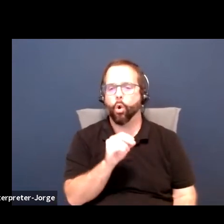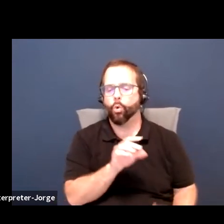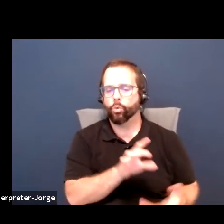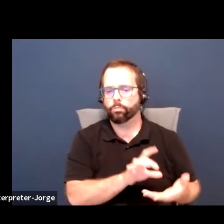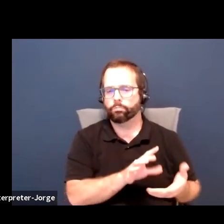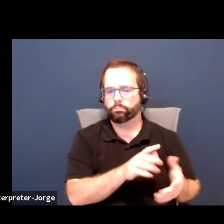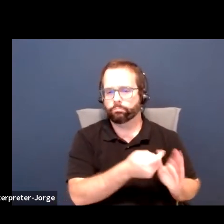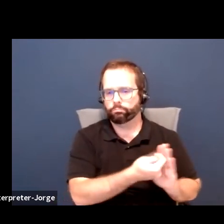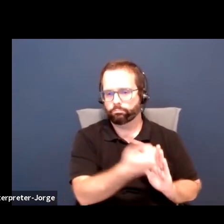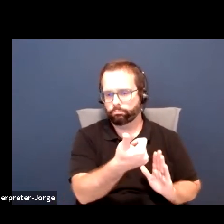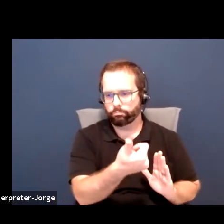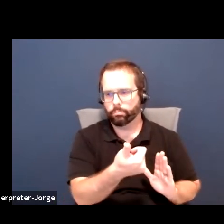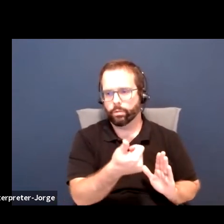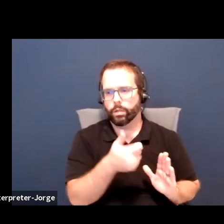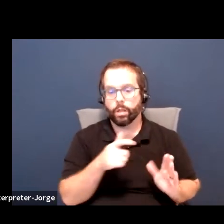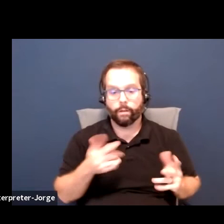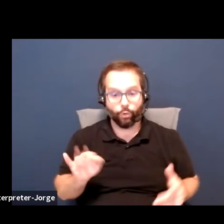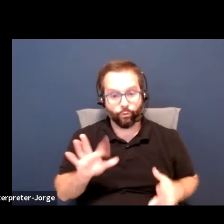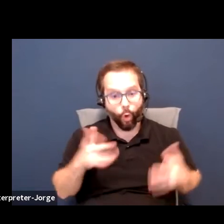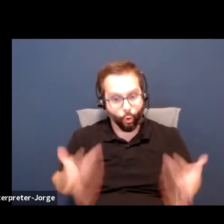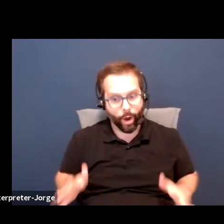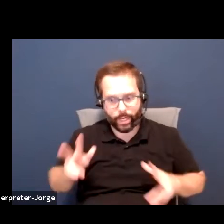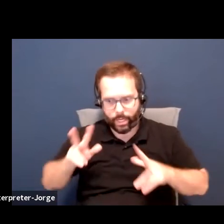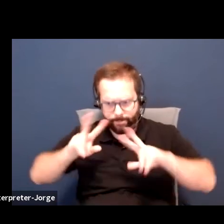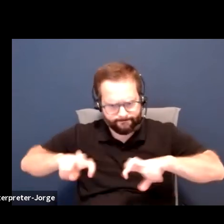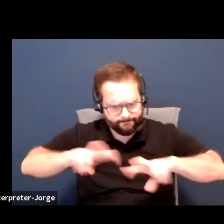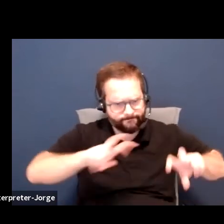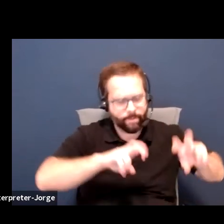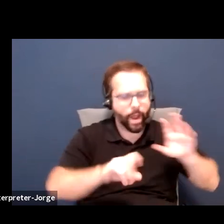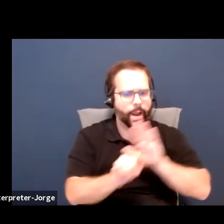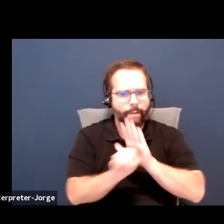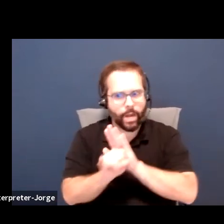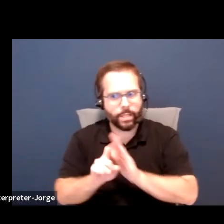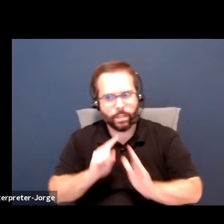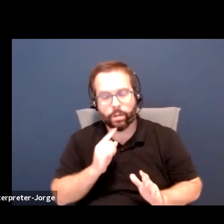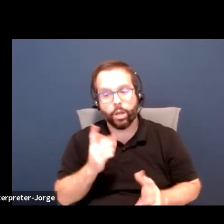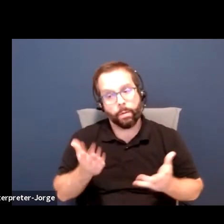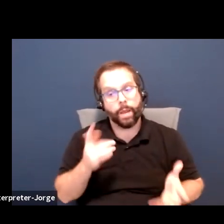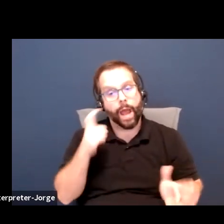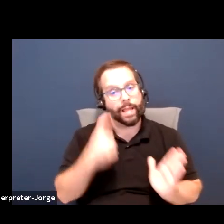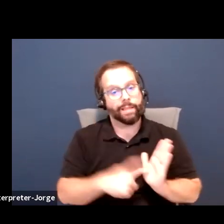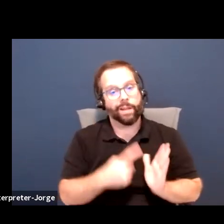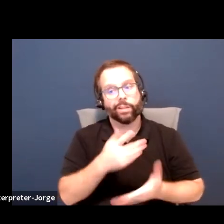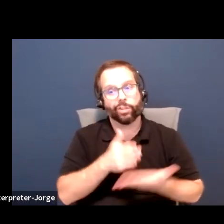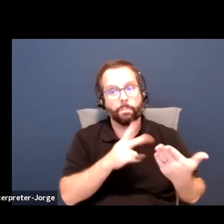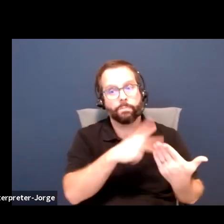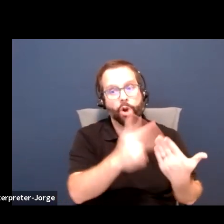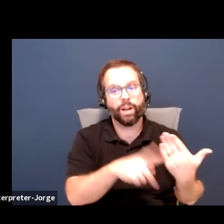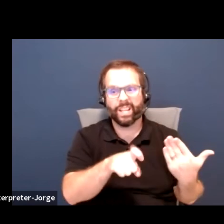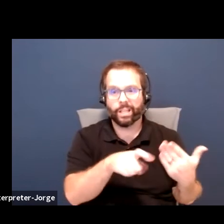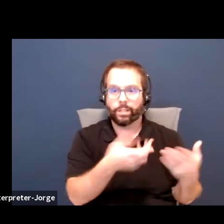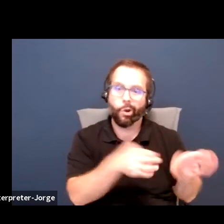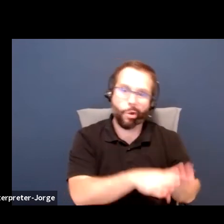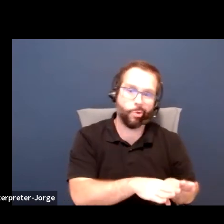taken that part of it seriously, you might have identified some programs that you do need to let go of, and that might open up